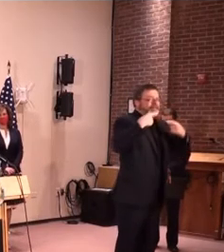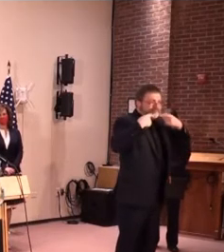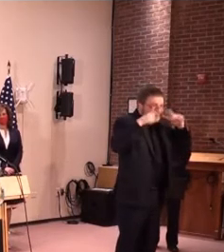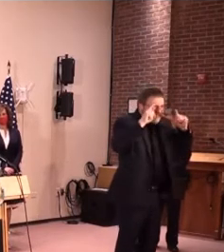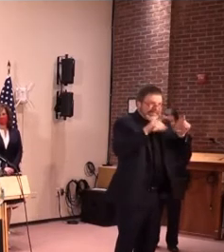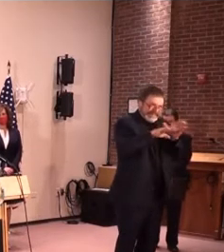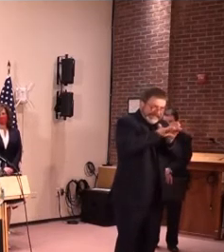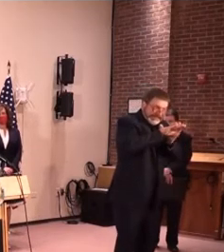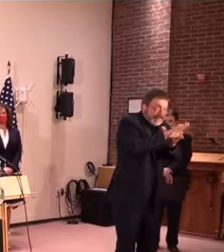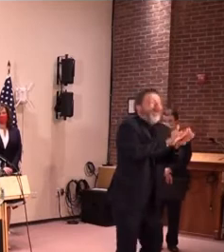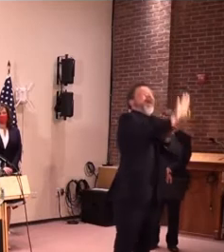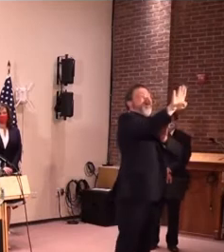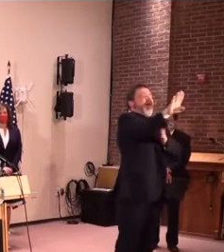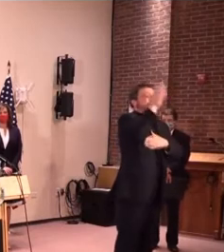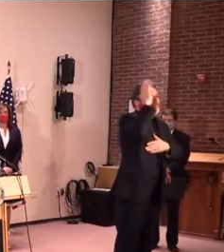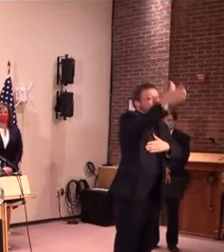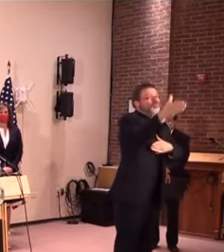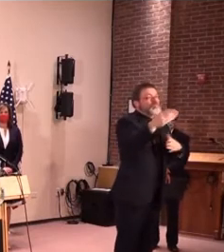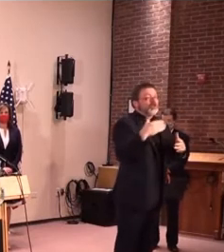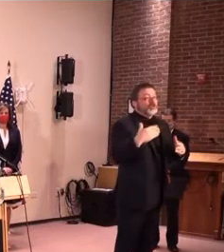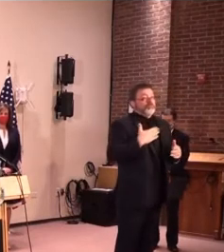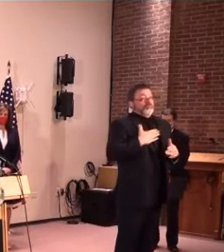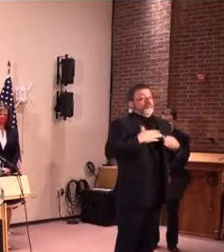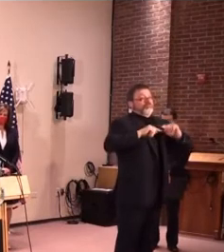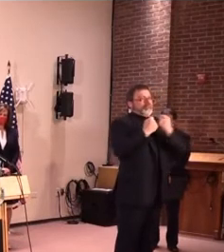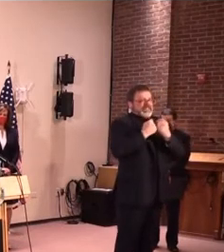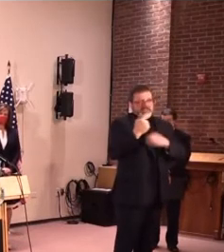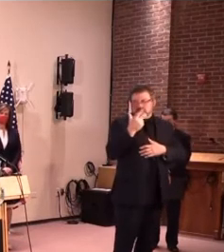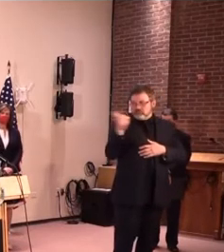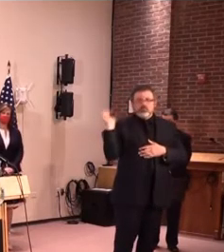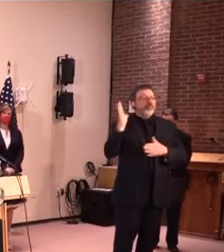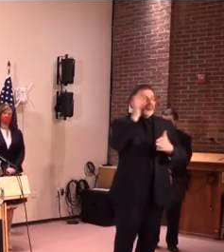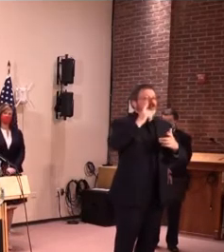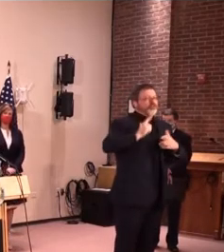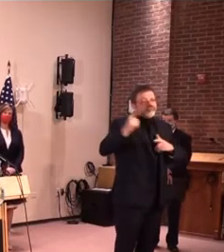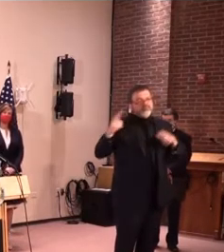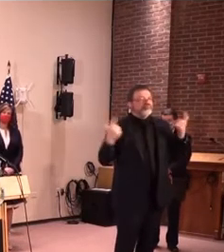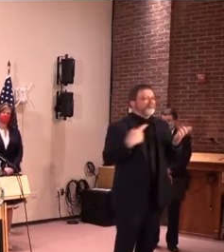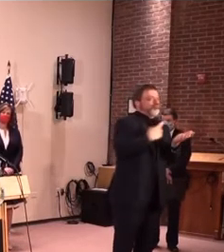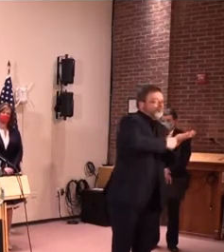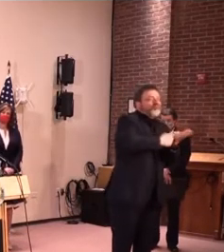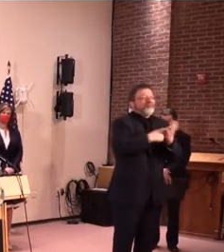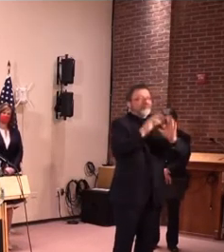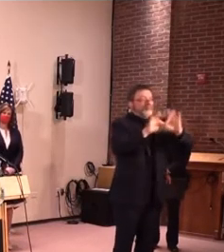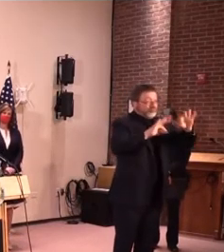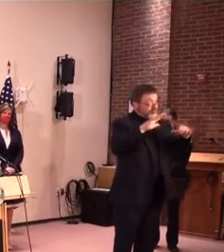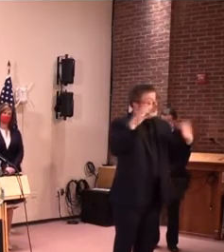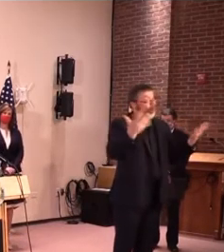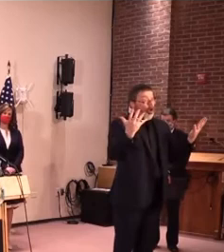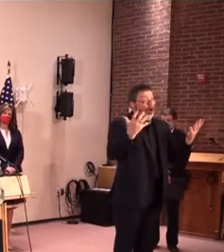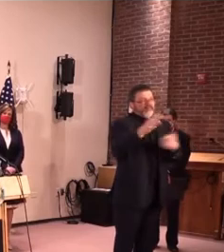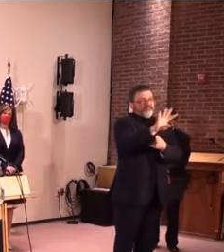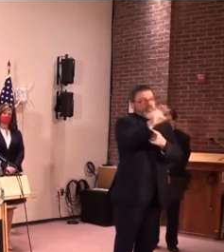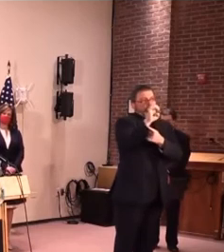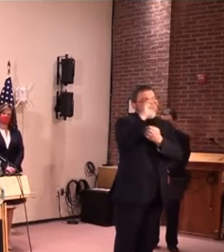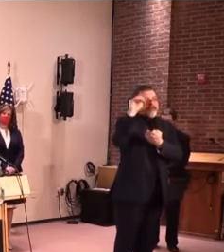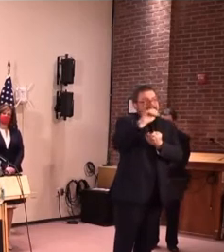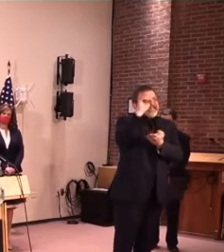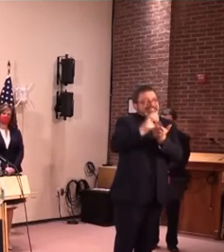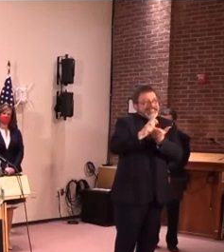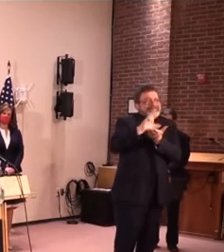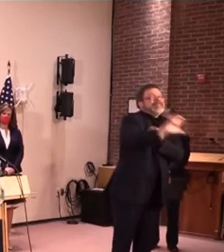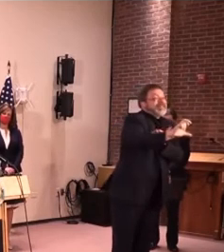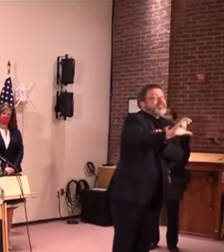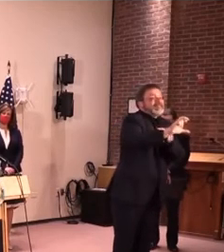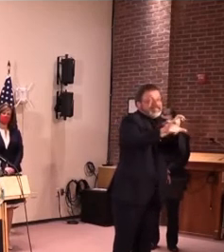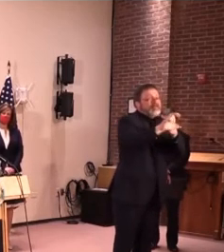the details, but this is a $400 million package funded through the Federal CARES Act in two separate